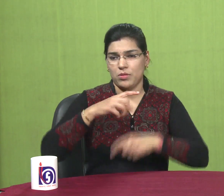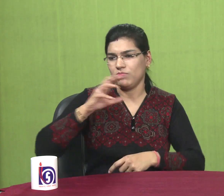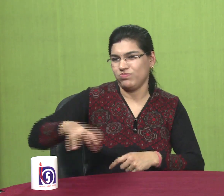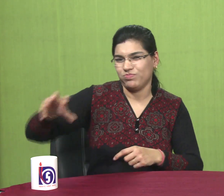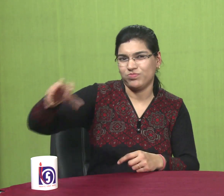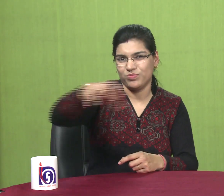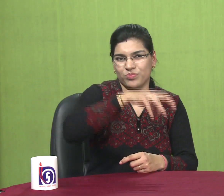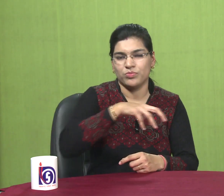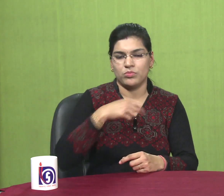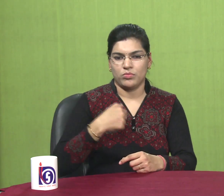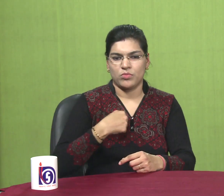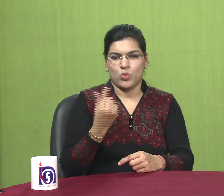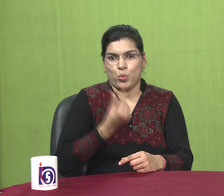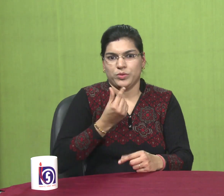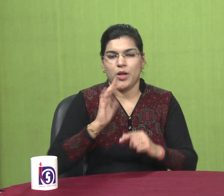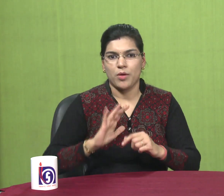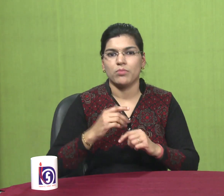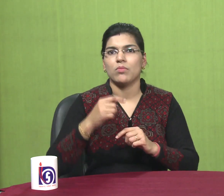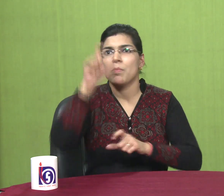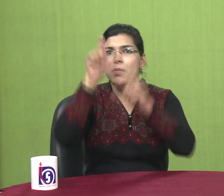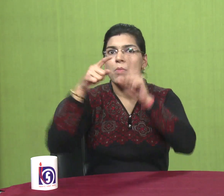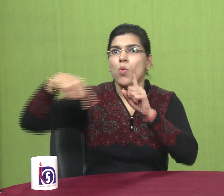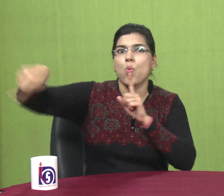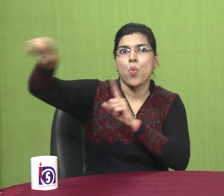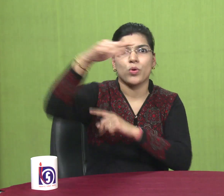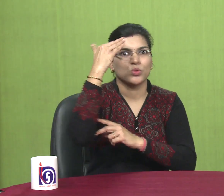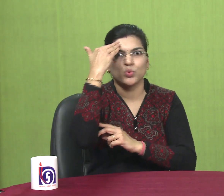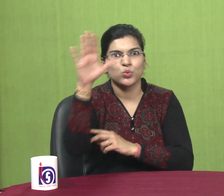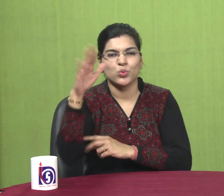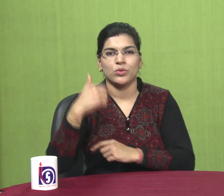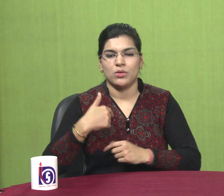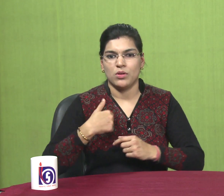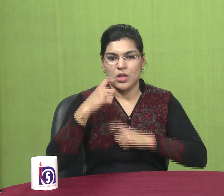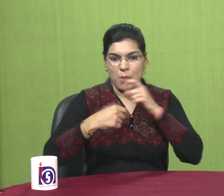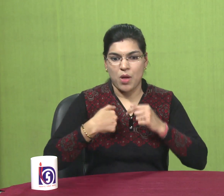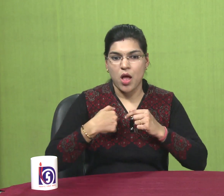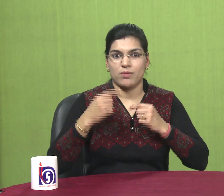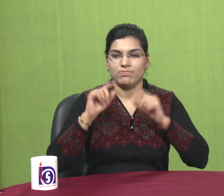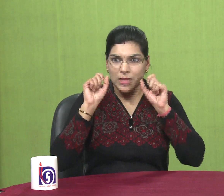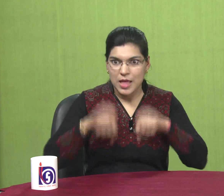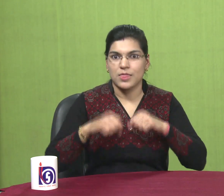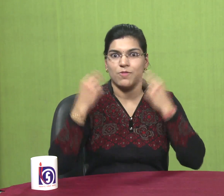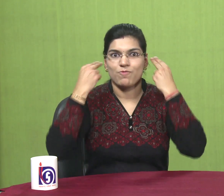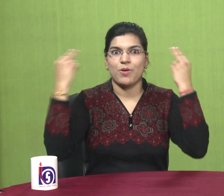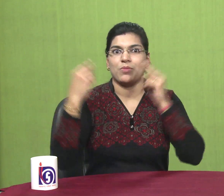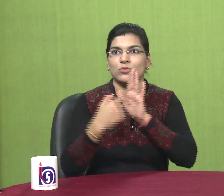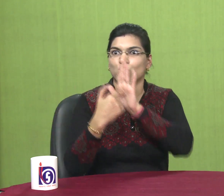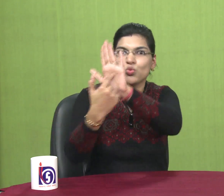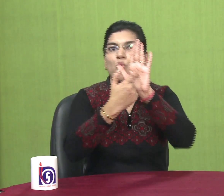set up a site with information about your company's product and services. You can always make your